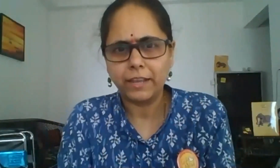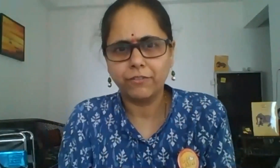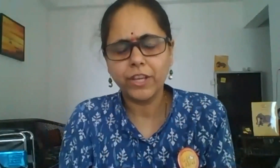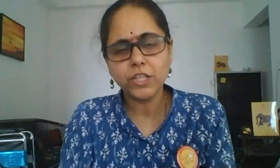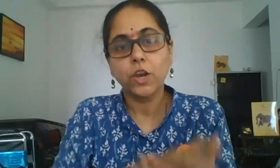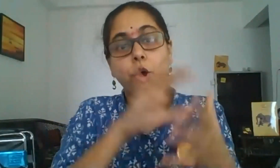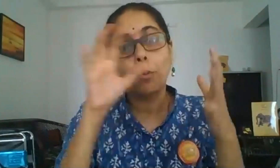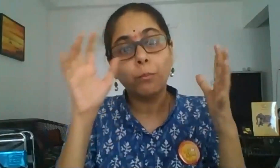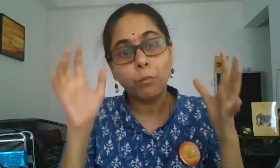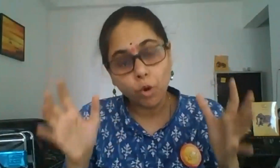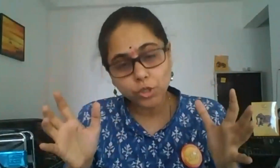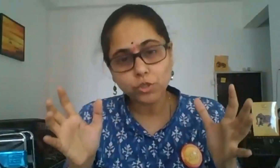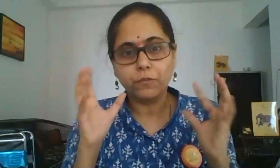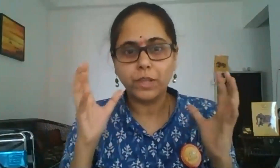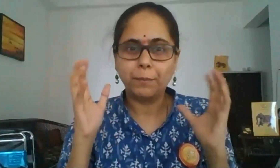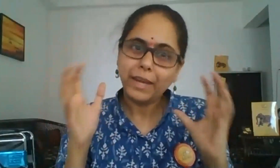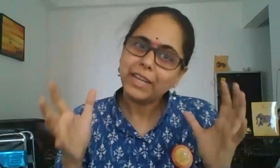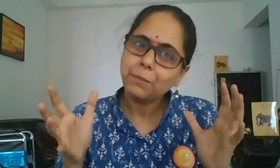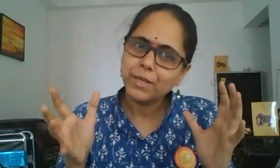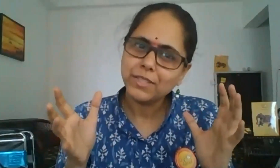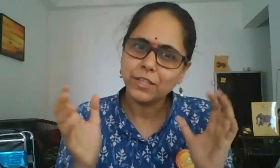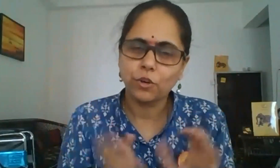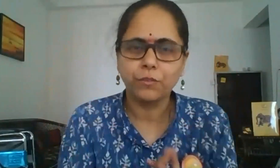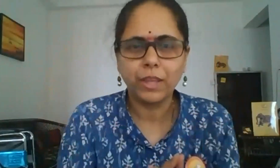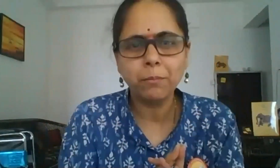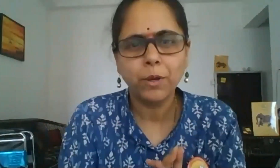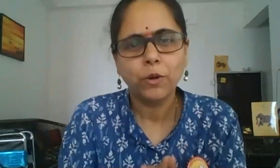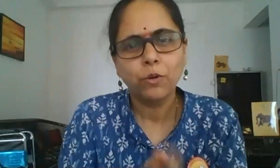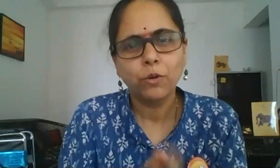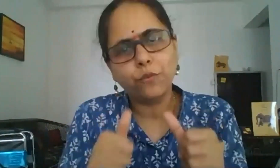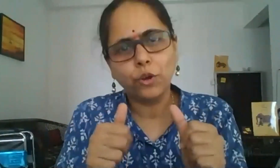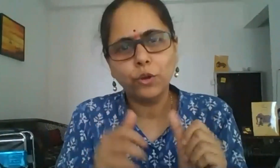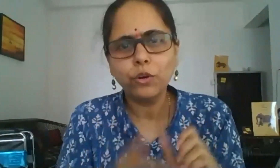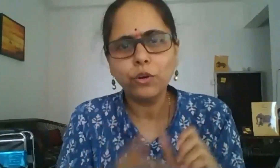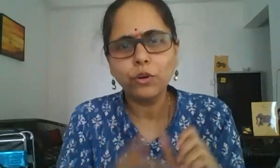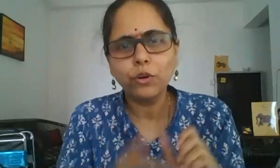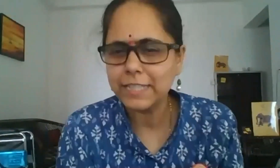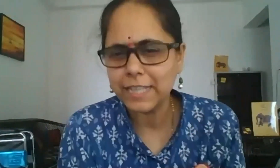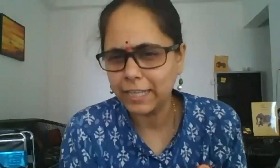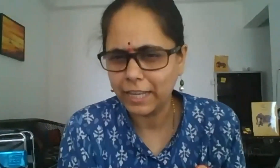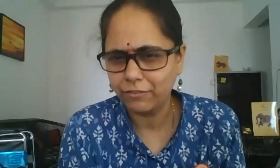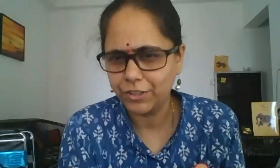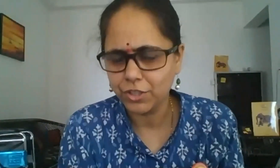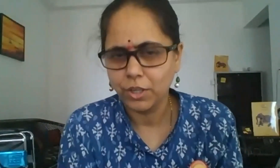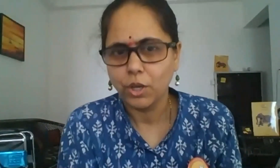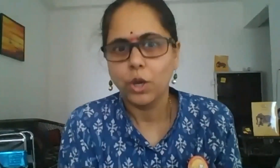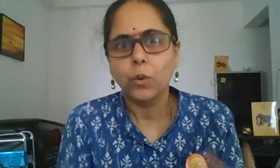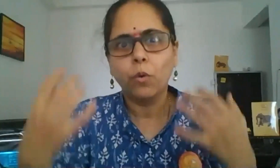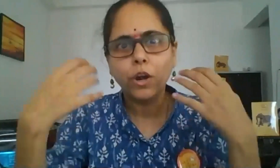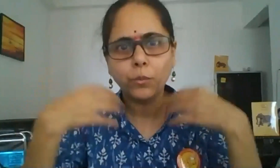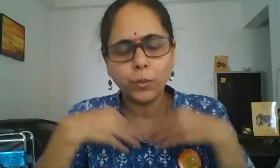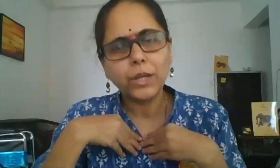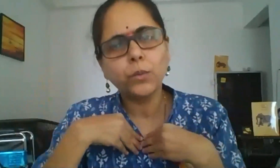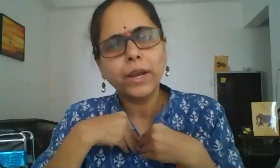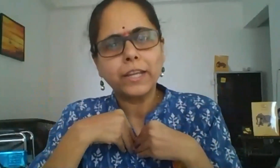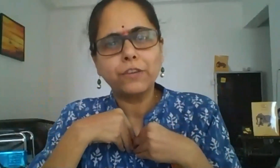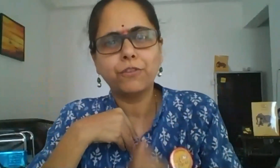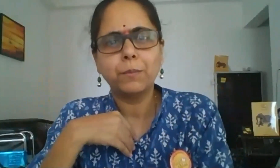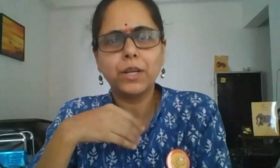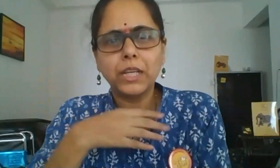language. Most of them, 80% of them, would follow Indian sign language. What we do at Giftable